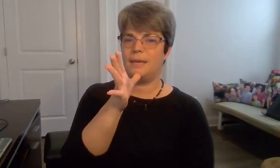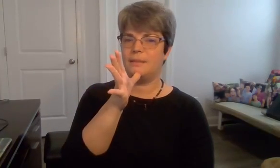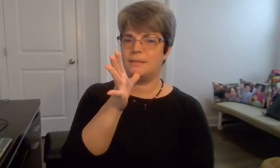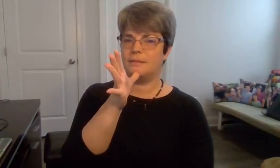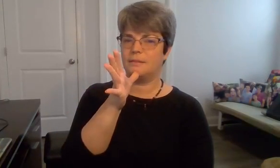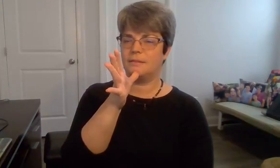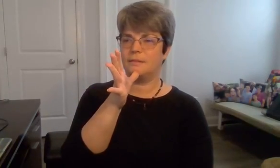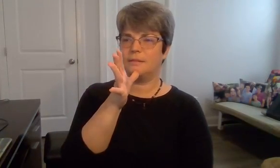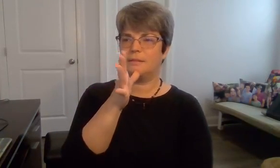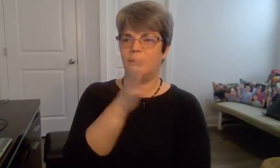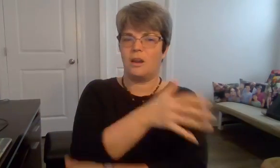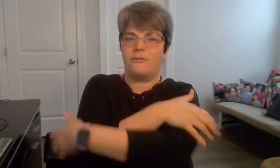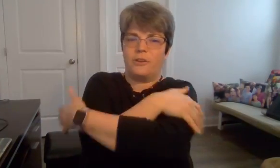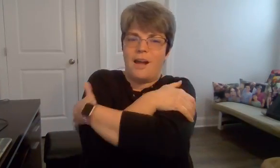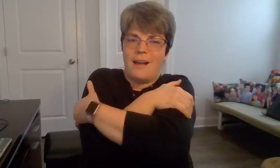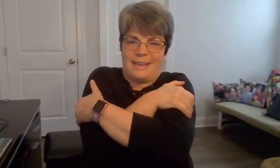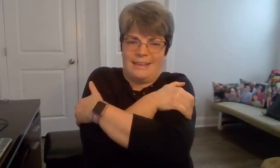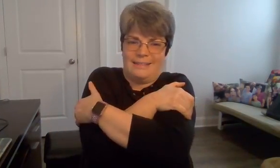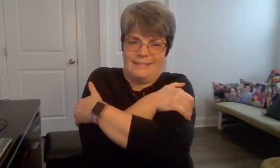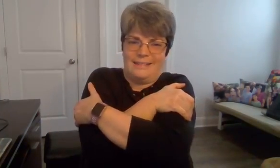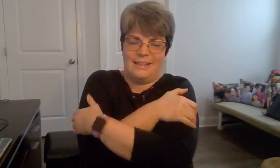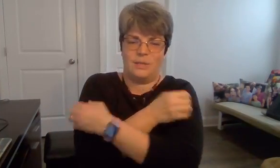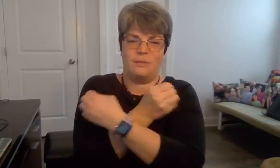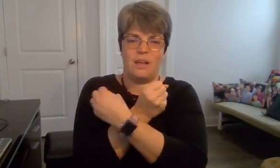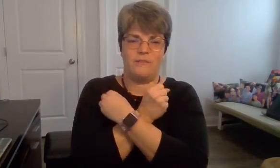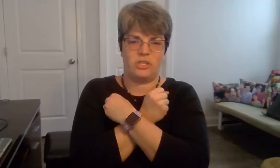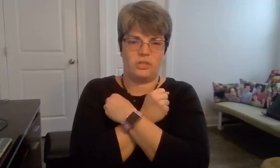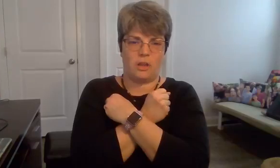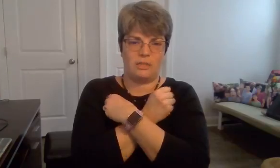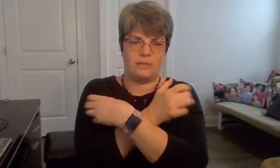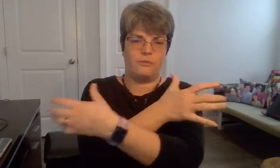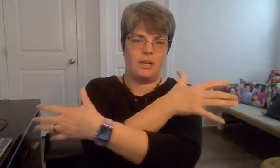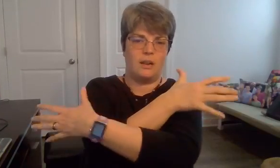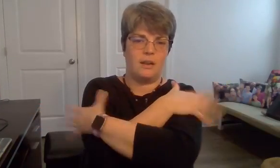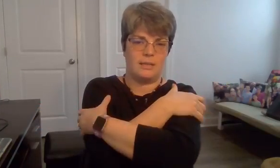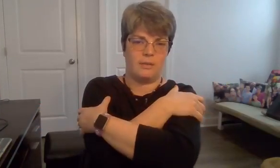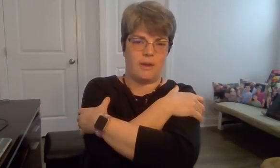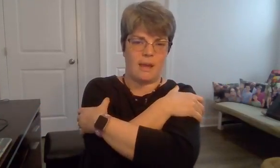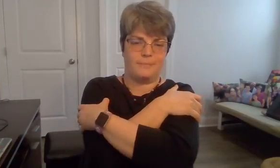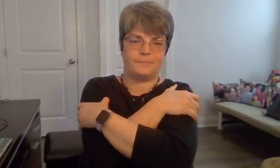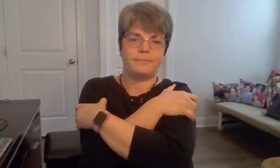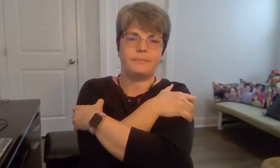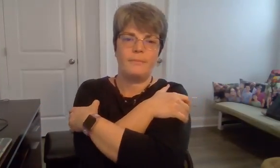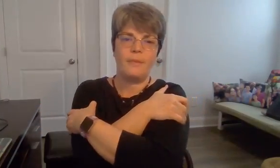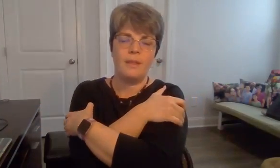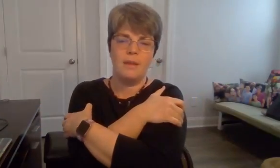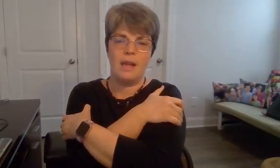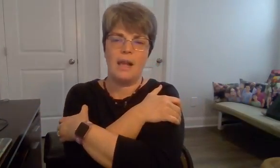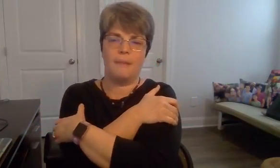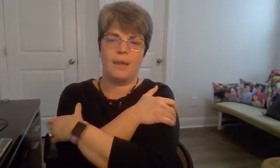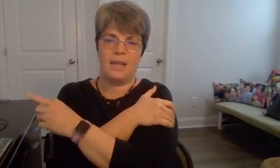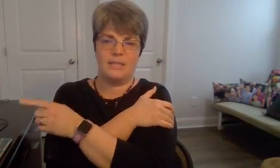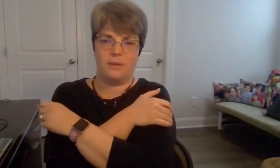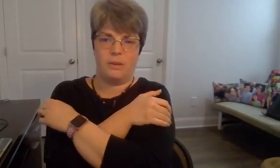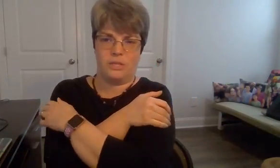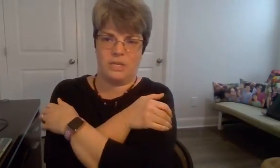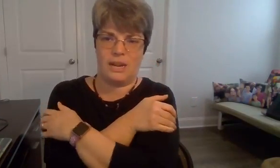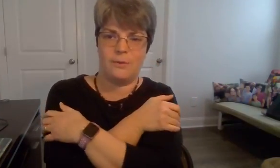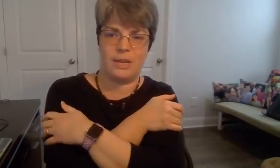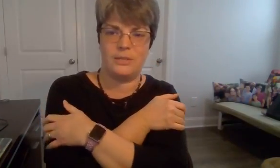Mommies are for hugging. So love is just crossed in front and hug is a grab. And I see your question, and I will get to